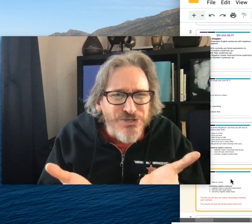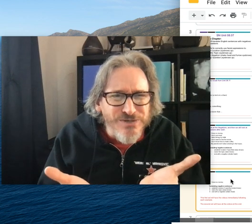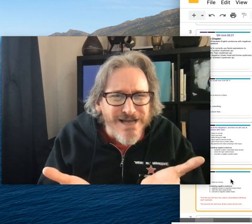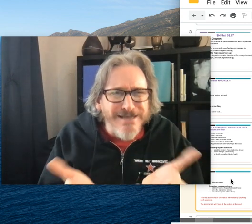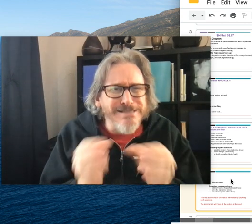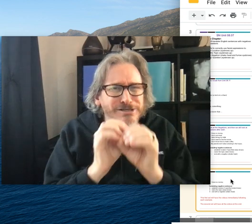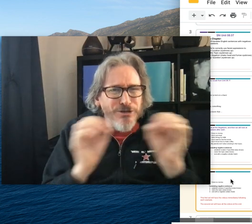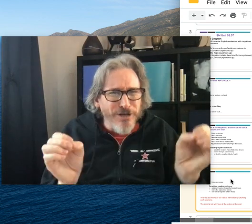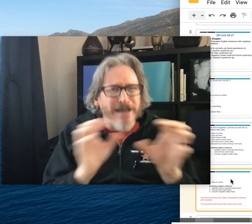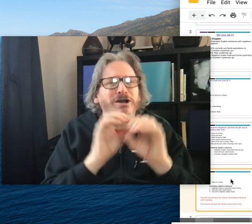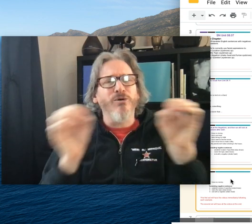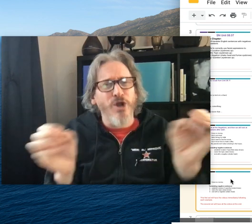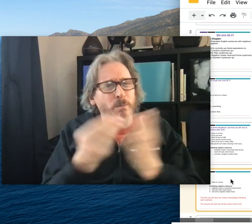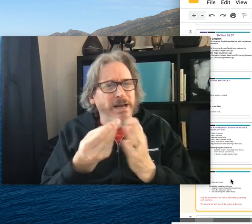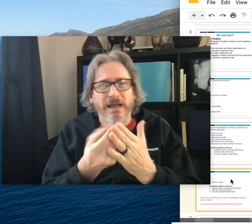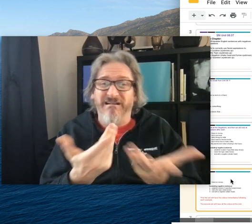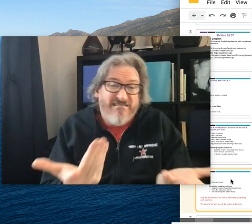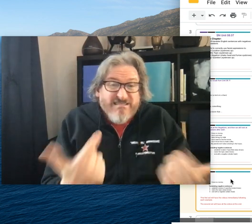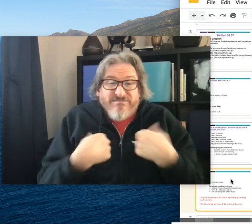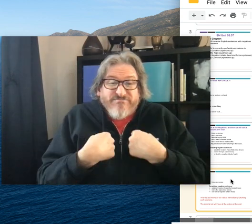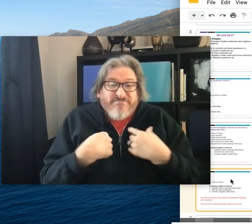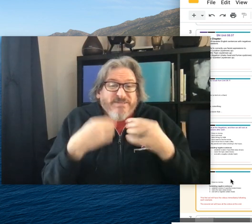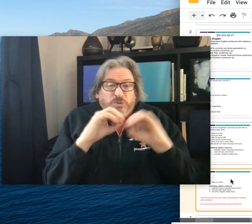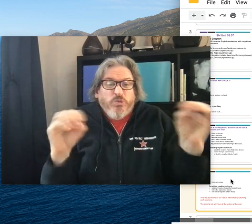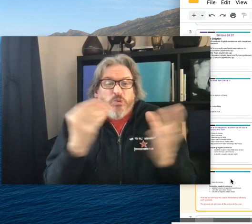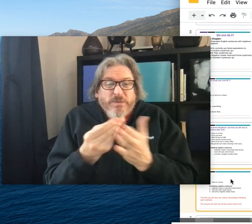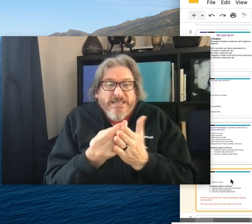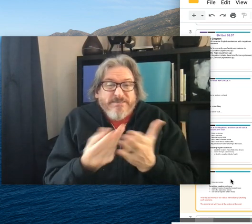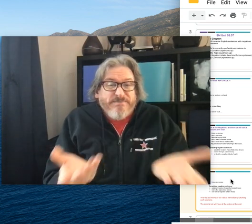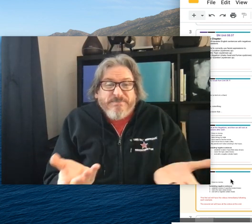Since it's just two signs, you can go no money.